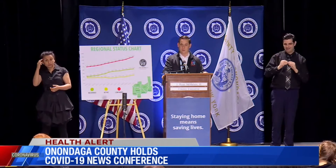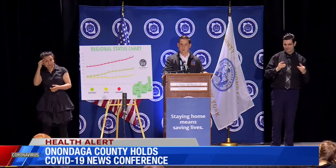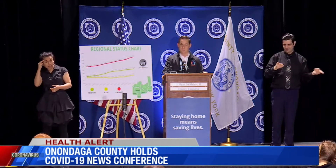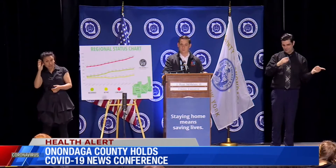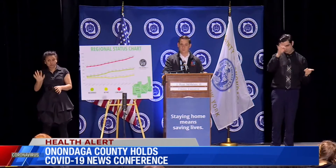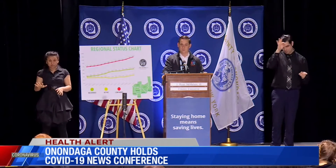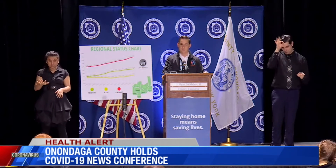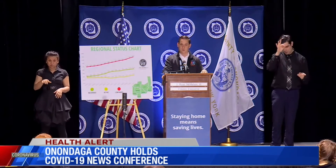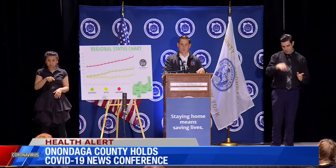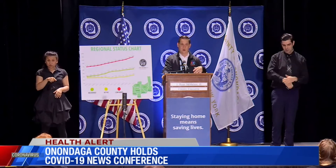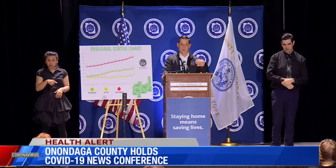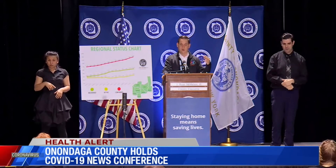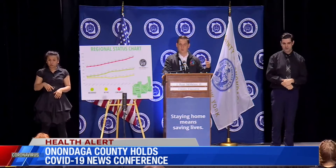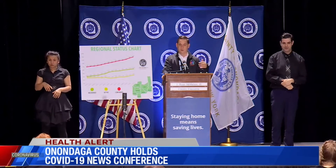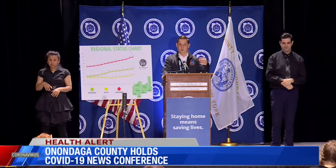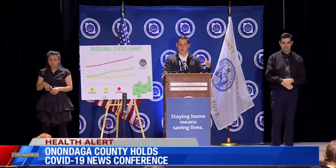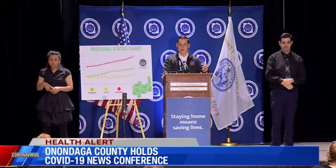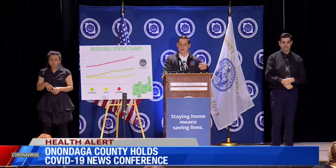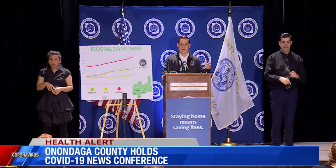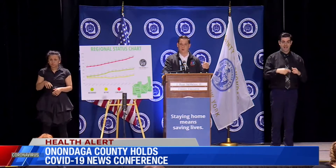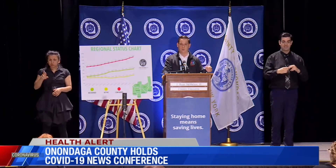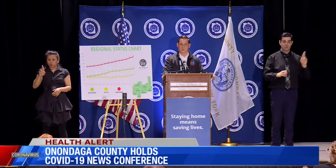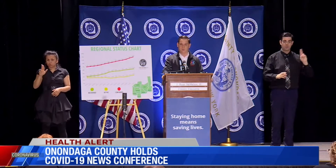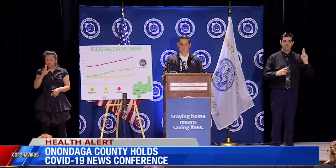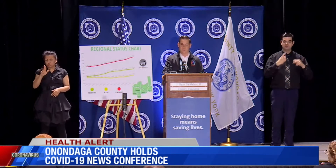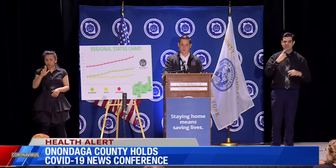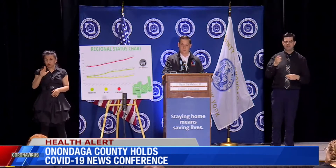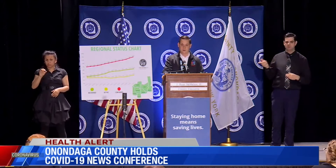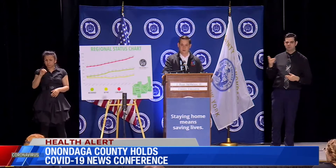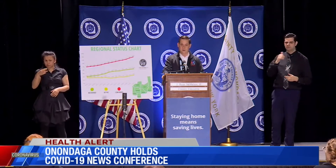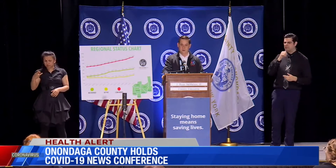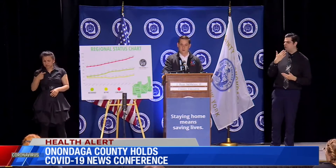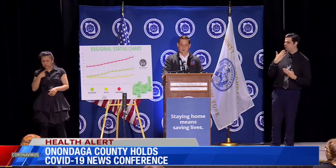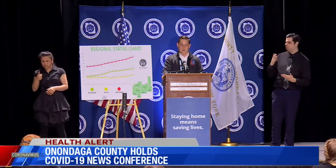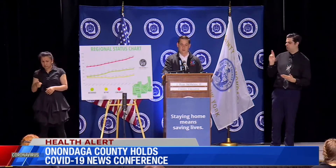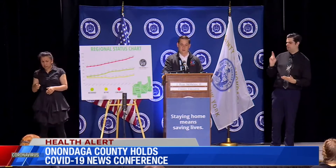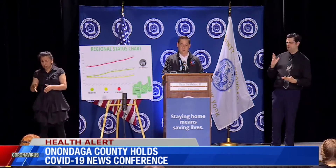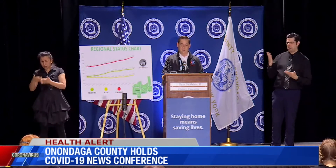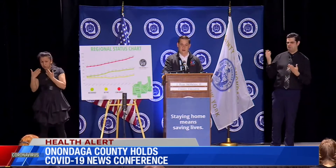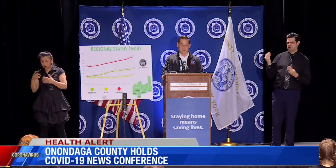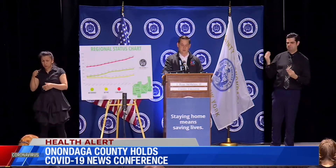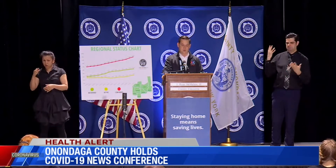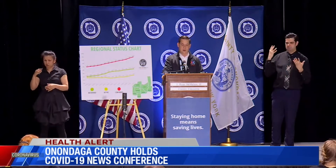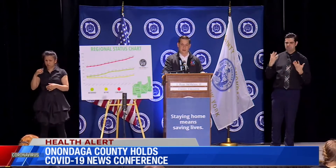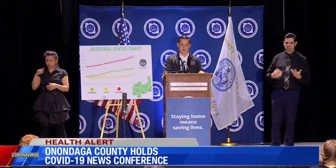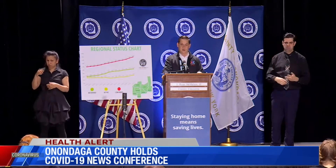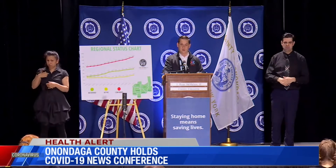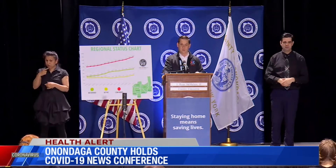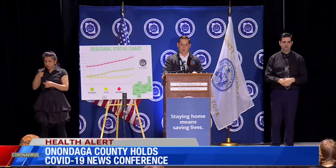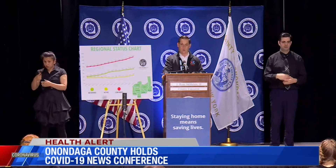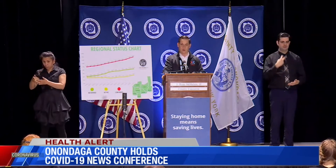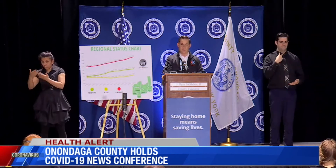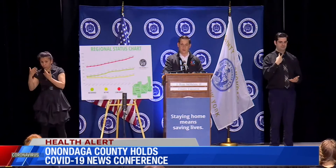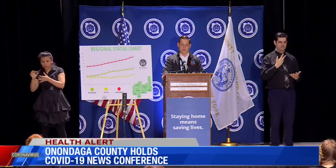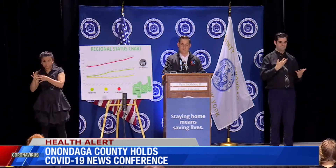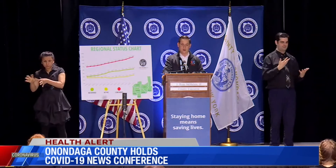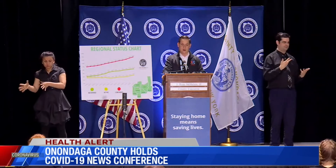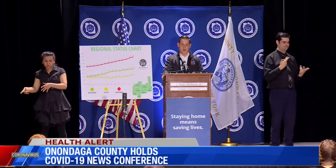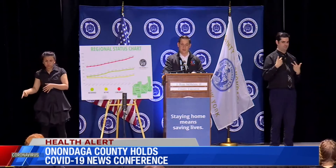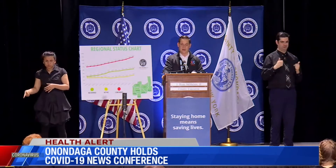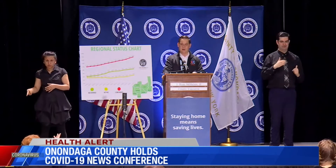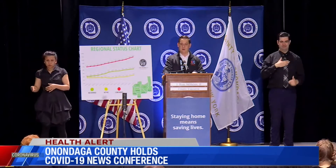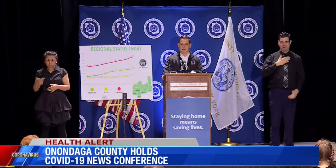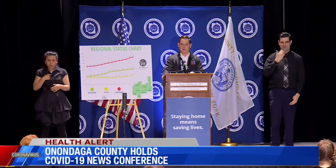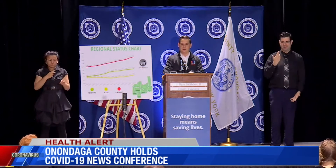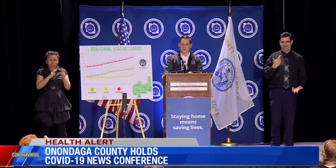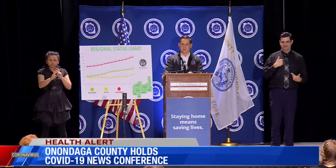a good Republican, you want me to open things up. I can't open up things. And I can do what I can do by working.